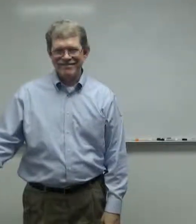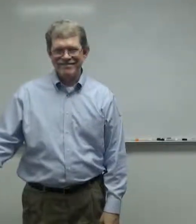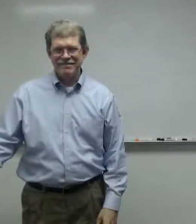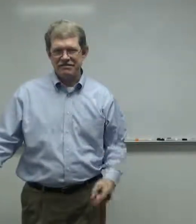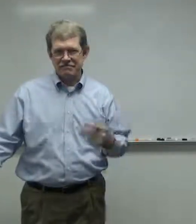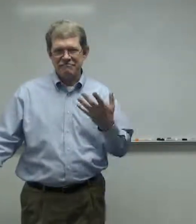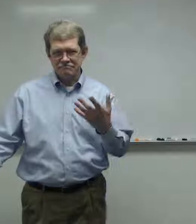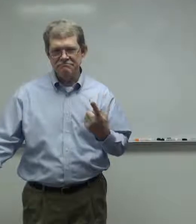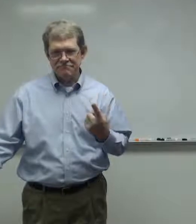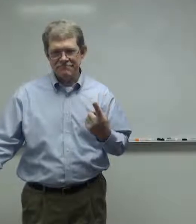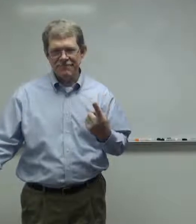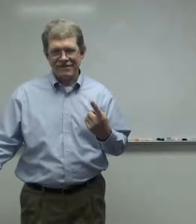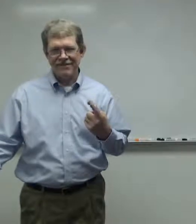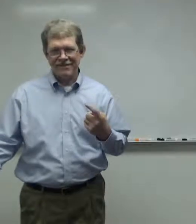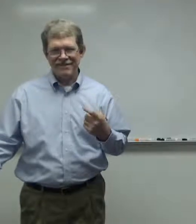band.